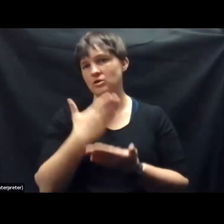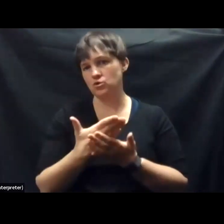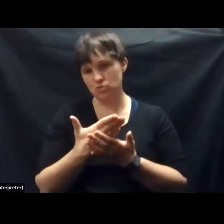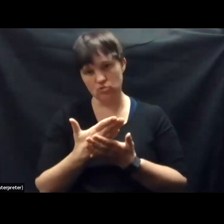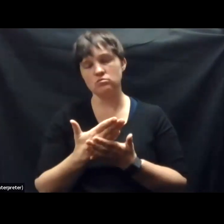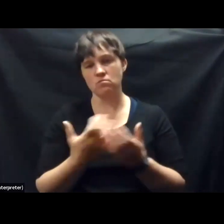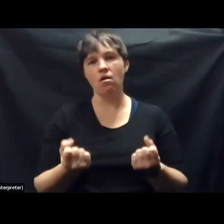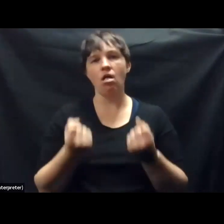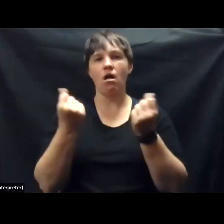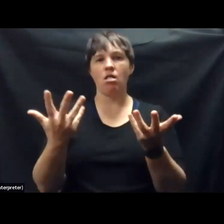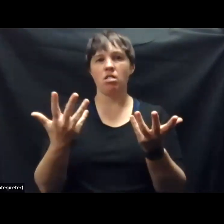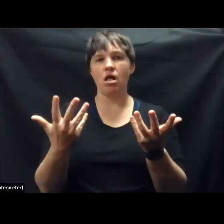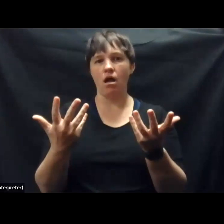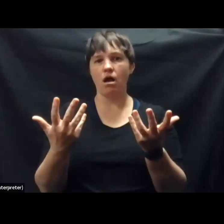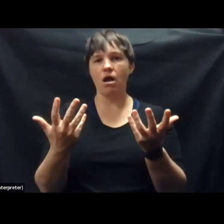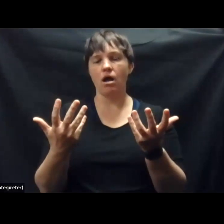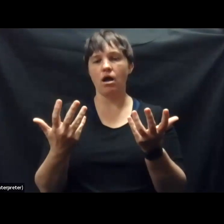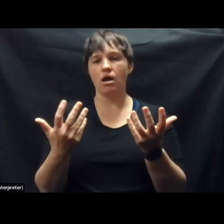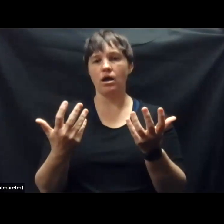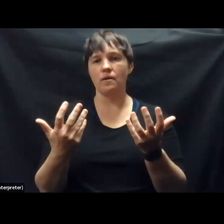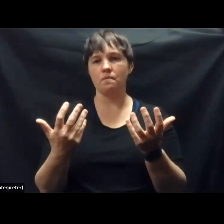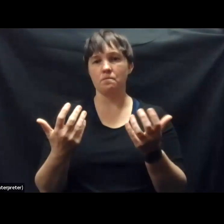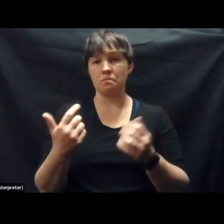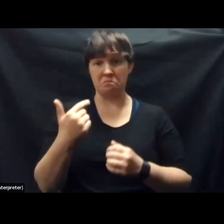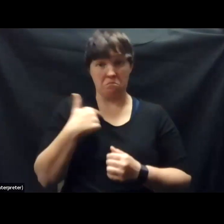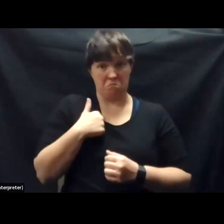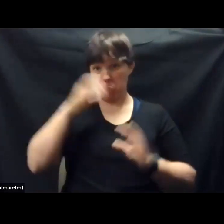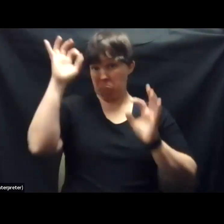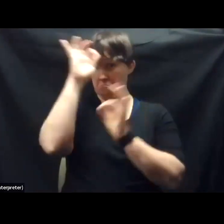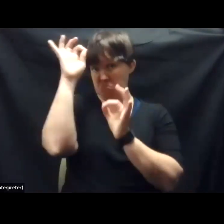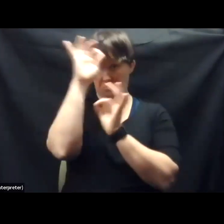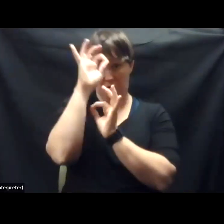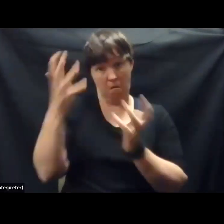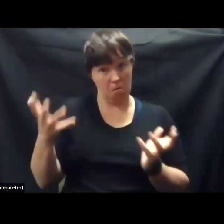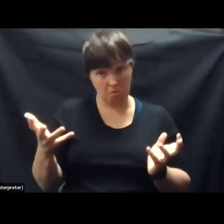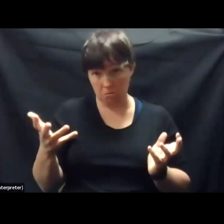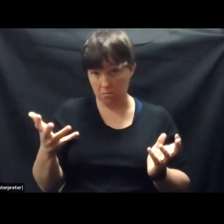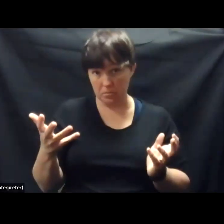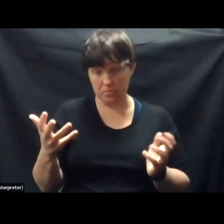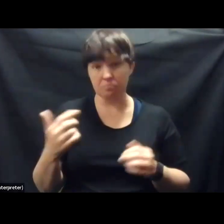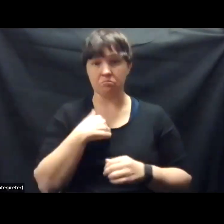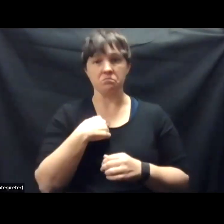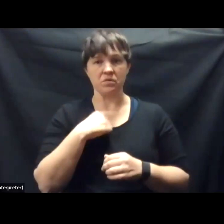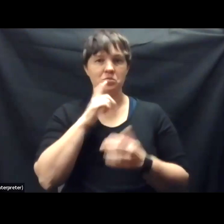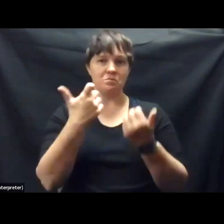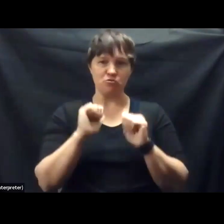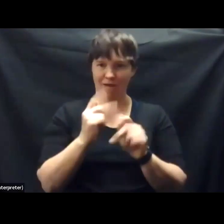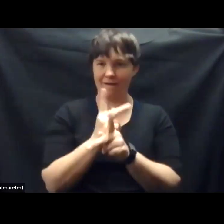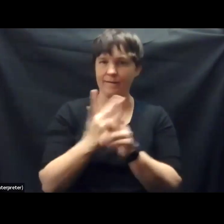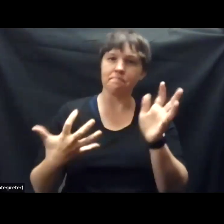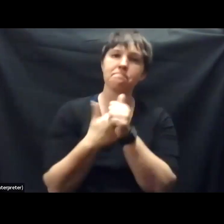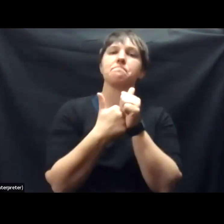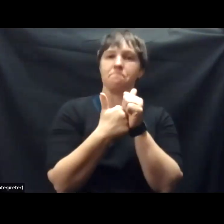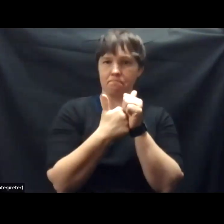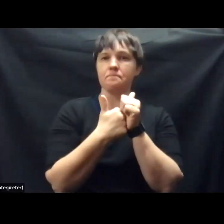good. A lot of it I didn't know. So and I've been trying to keep up on that.